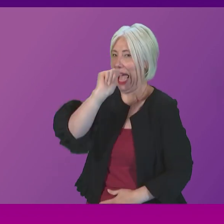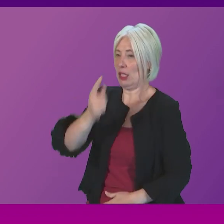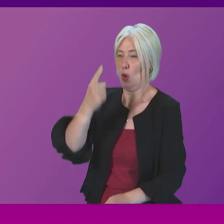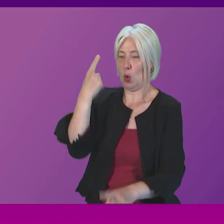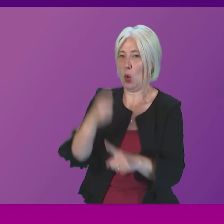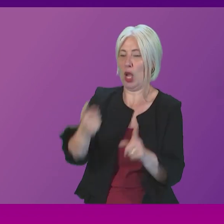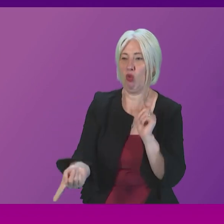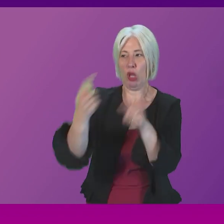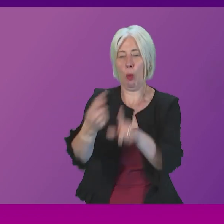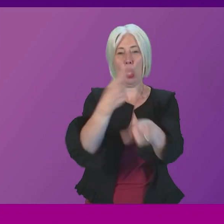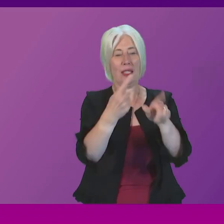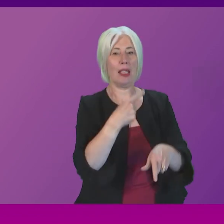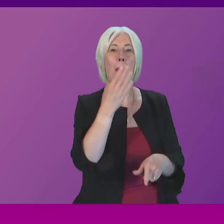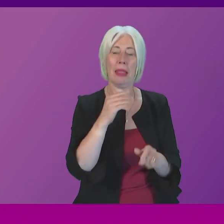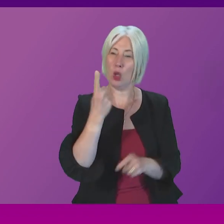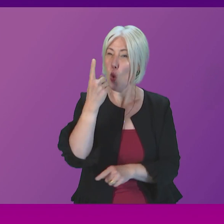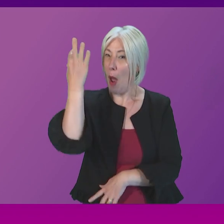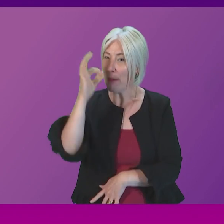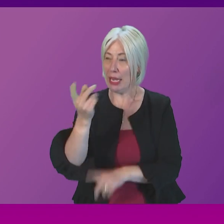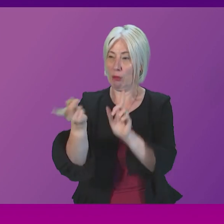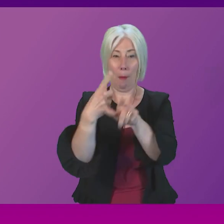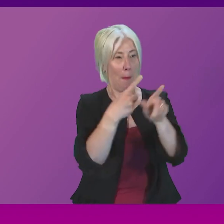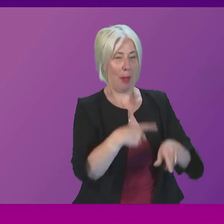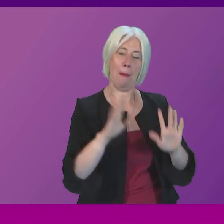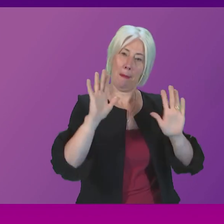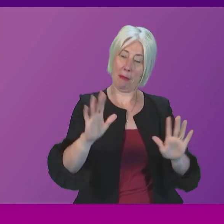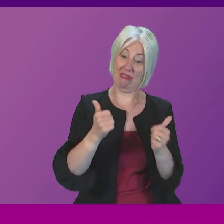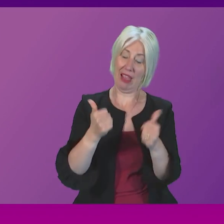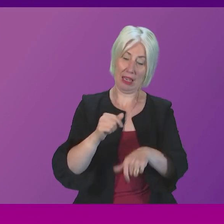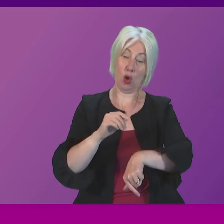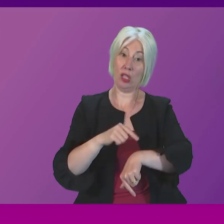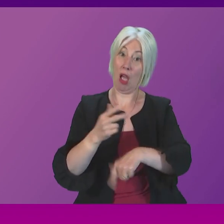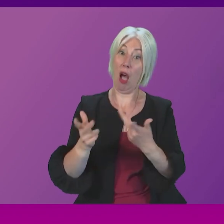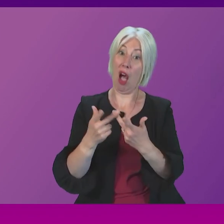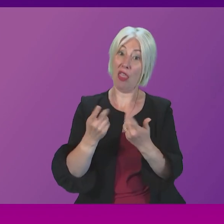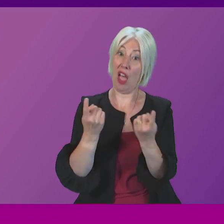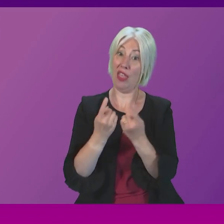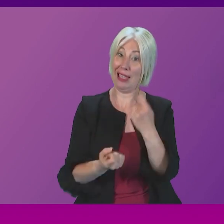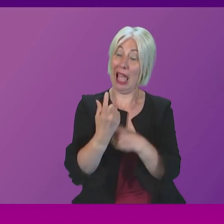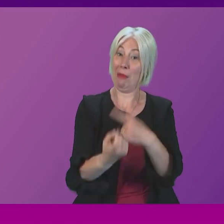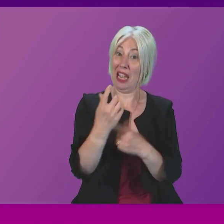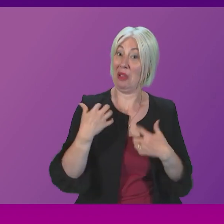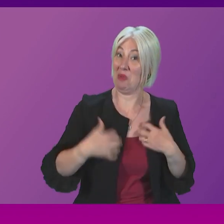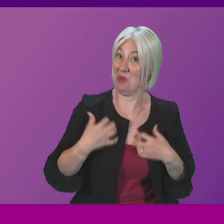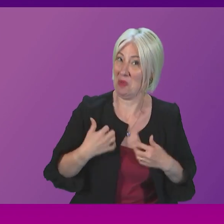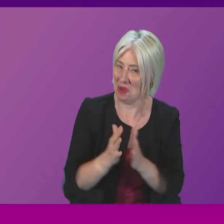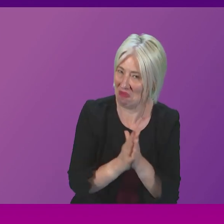speedy responses. So if we could keep it to a minute or so, that would be grand, because we've got a lot of other, you know,